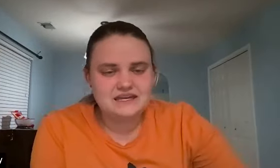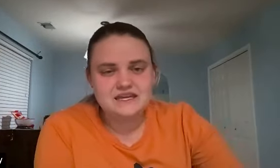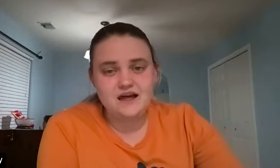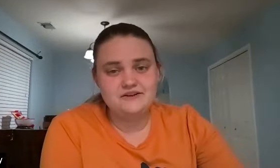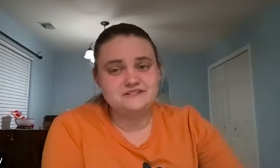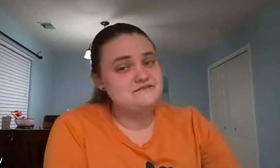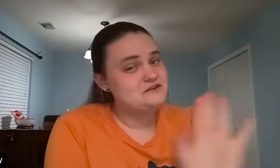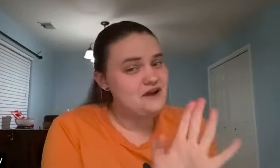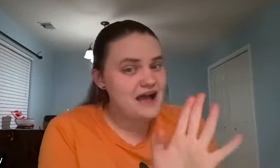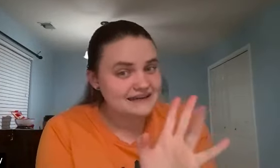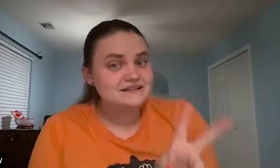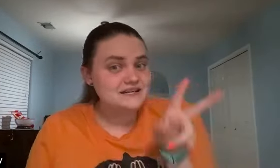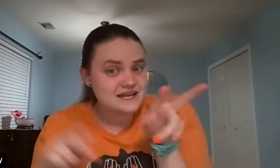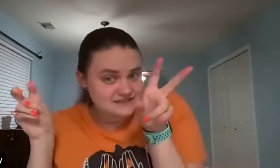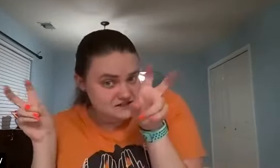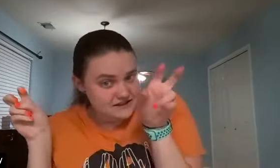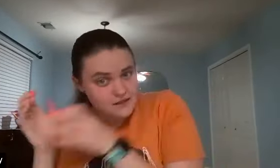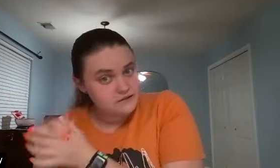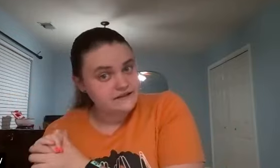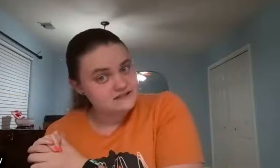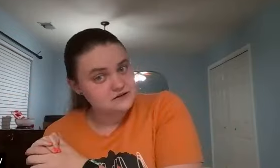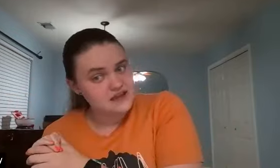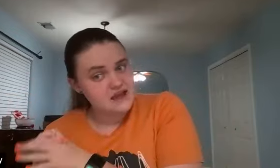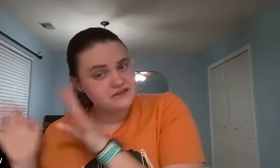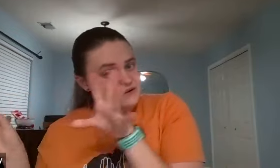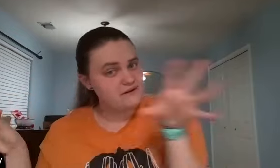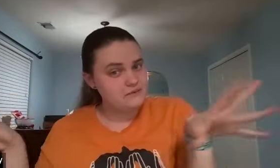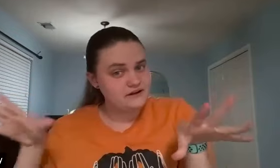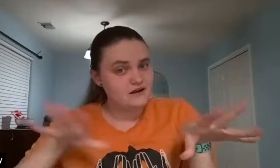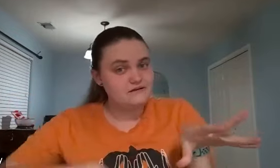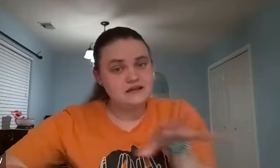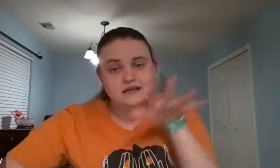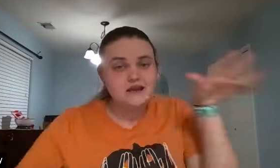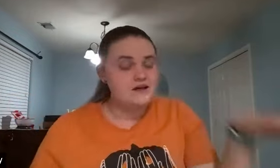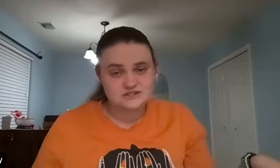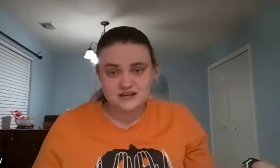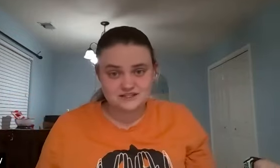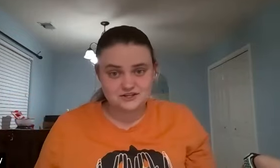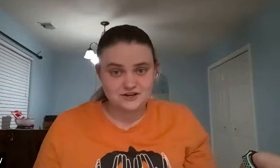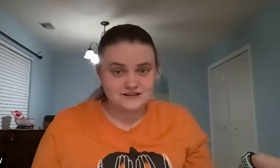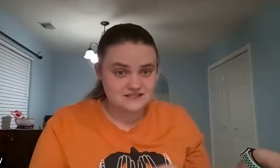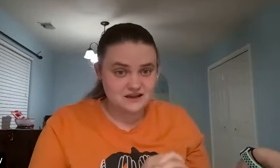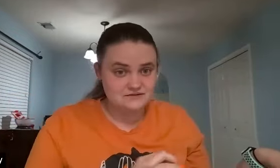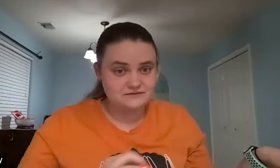Any others? If they're not necessarily Halloween, that is okay. I think we're at that point now. Any other signs you're curious of?